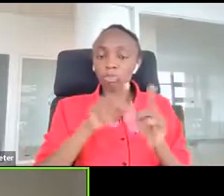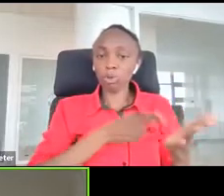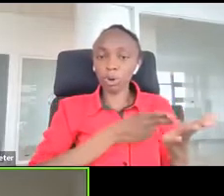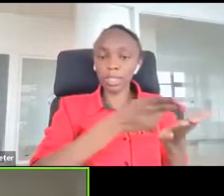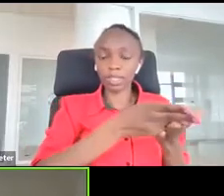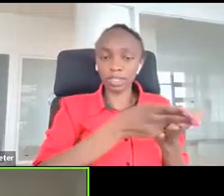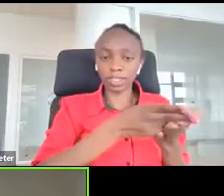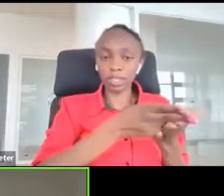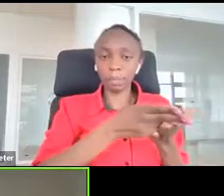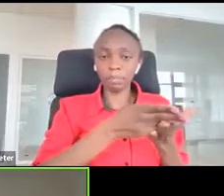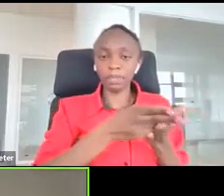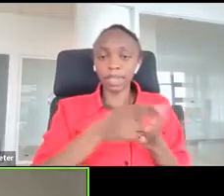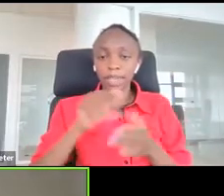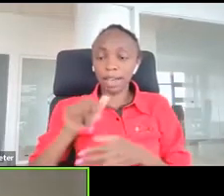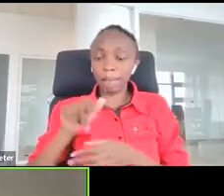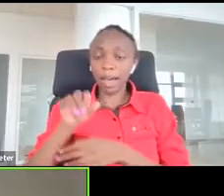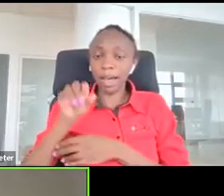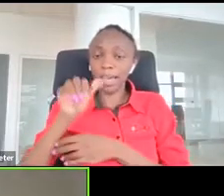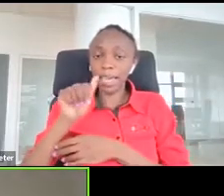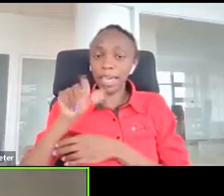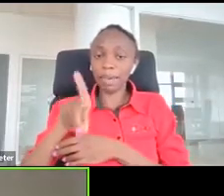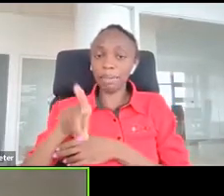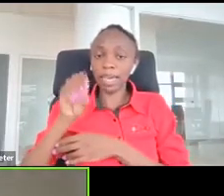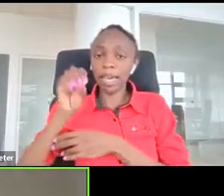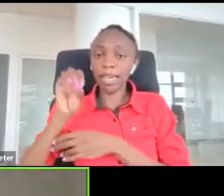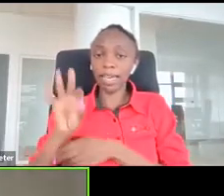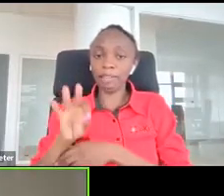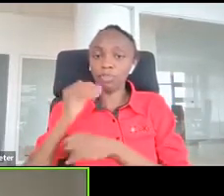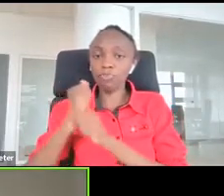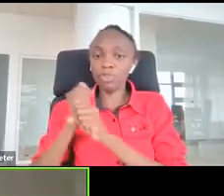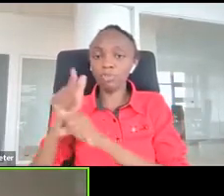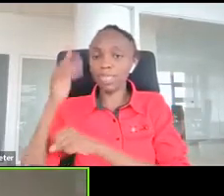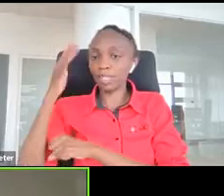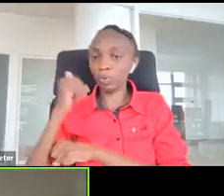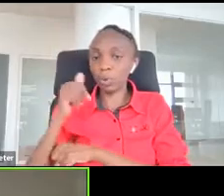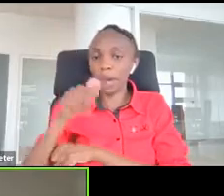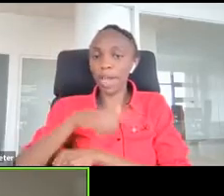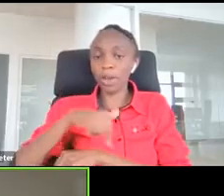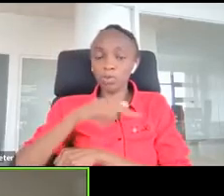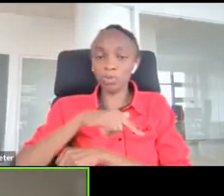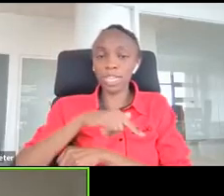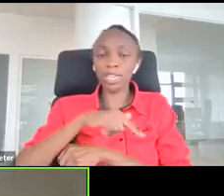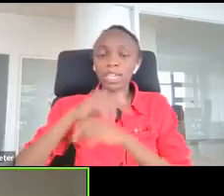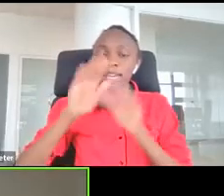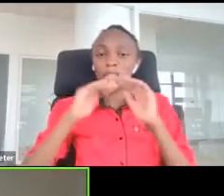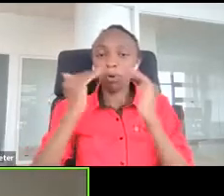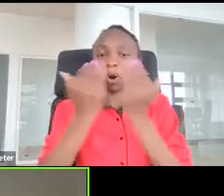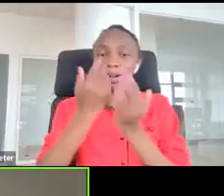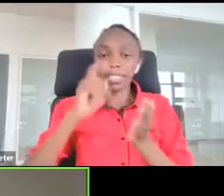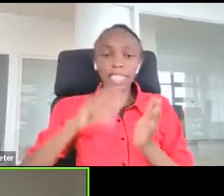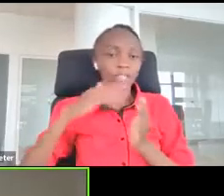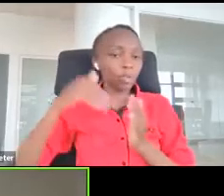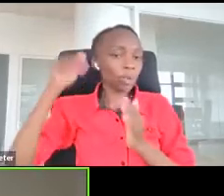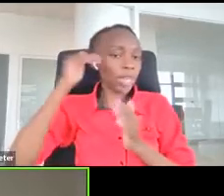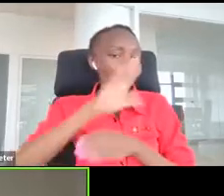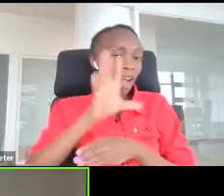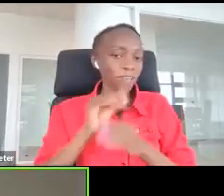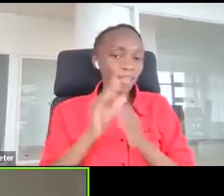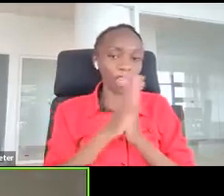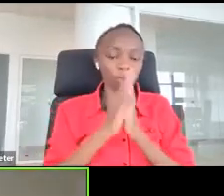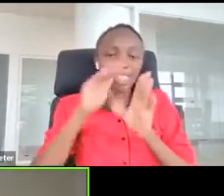At the APIF, we do what we do because the world needs to hear African stories told in authentic African